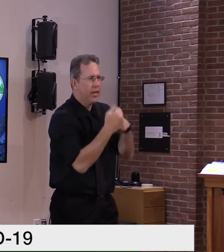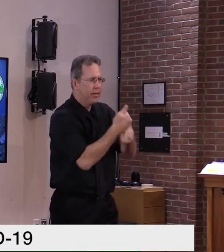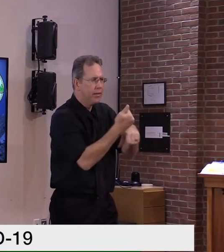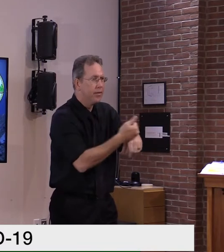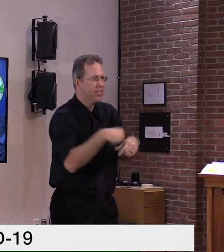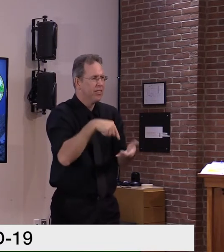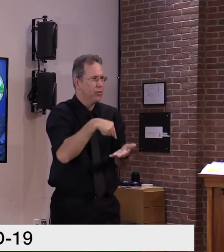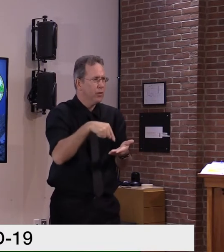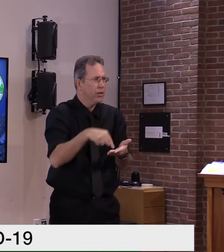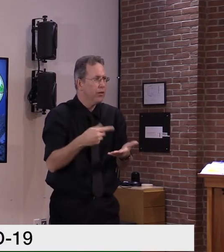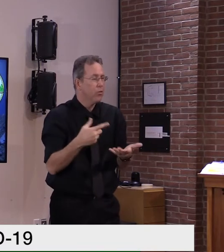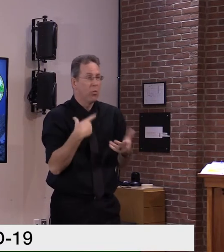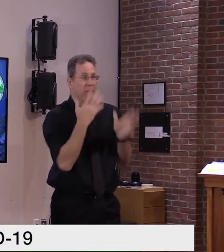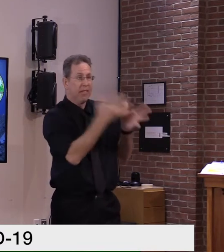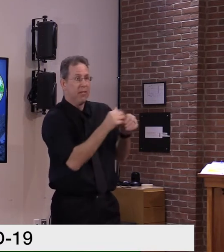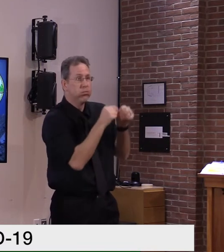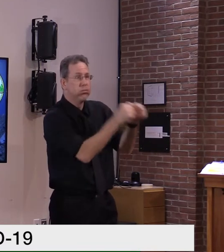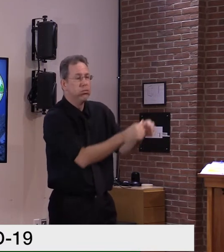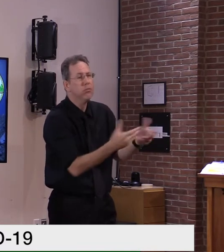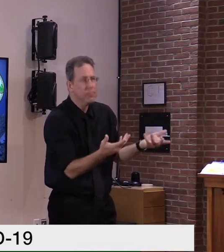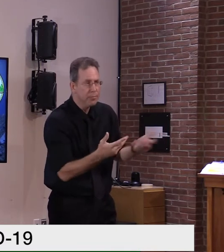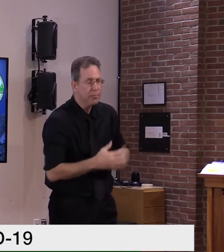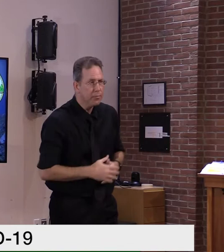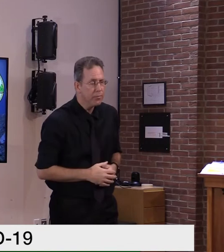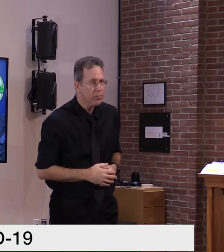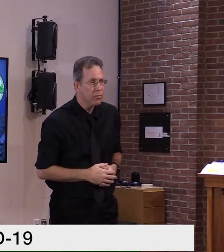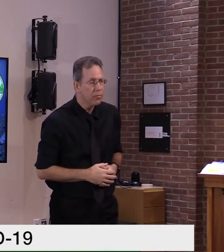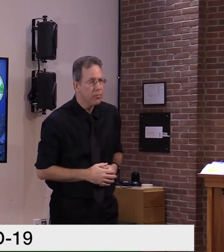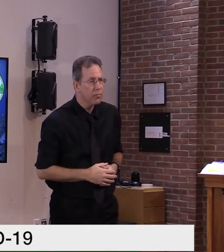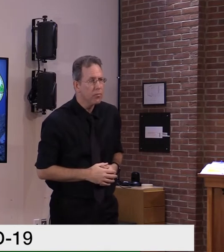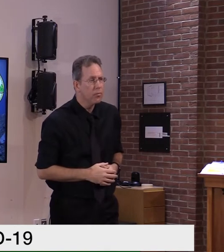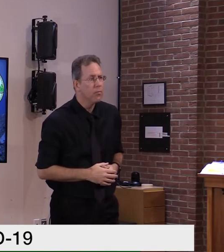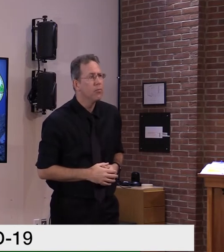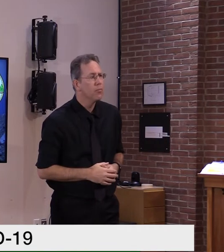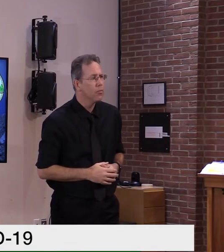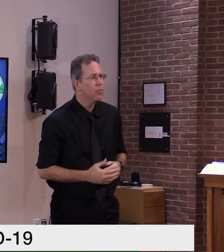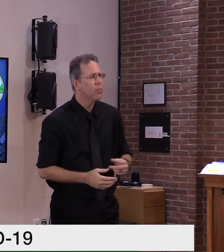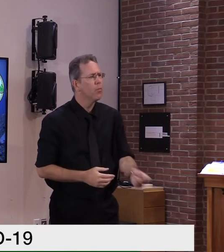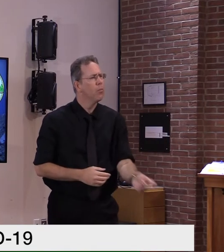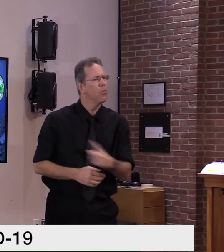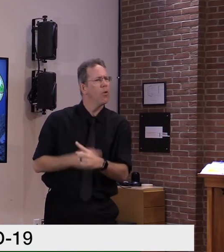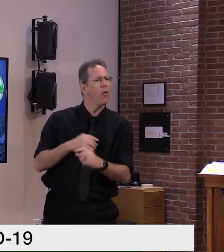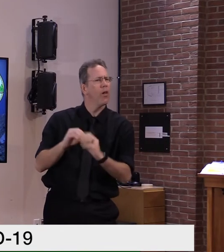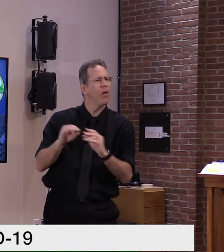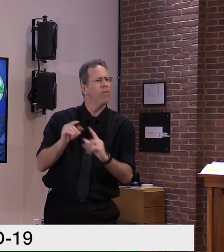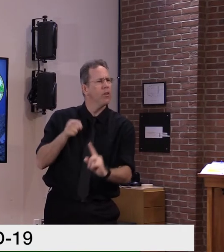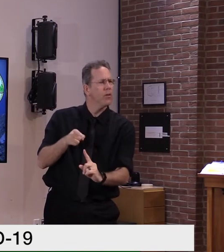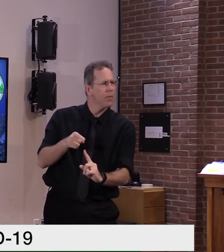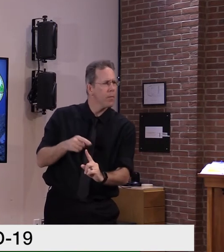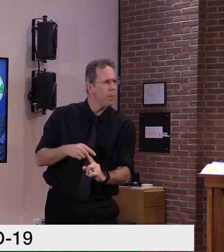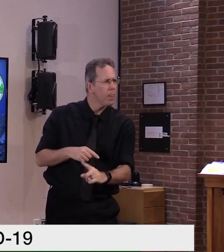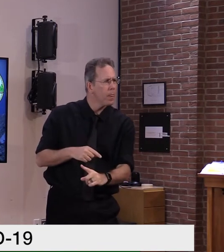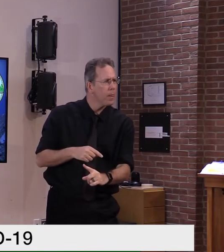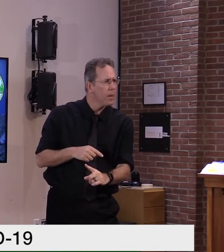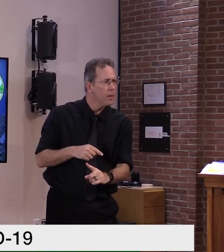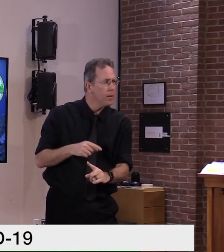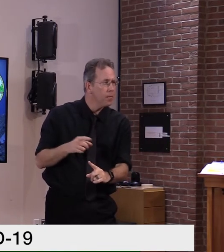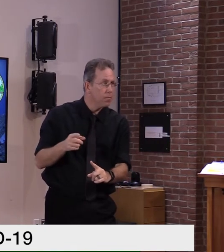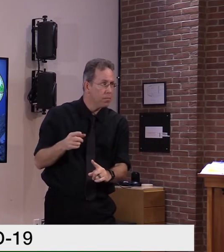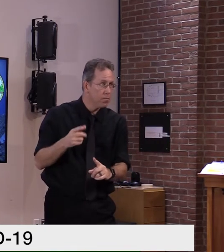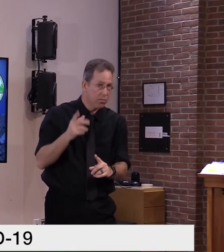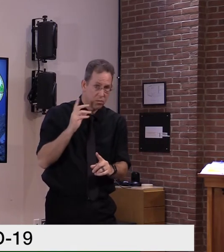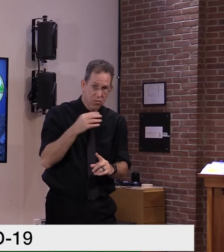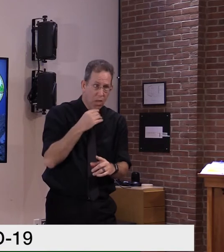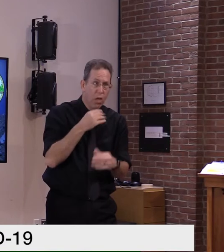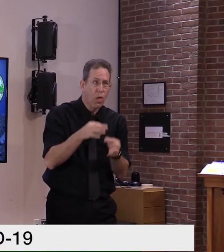Okay, guys, yeah, I just wanted to clarify that it was going to be happening soon and not in a few weeks. No, it's going to be happening soon.